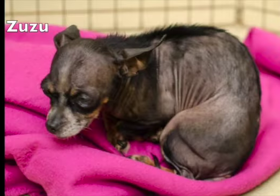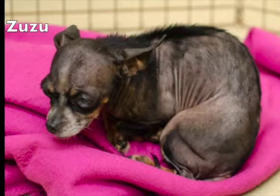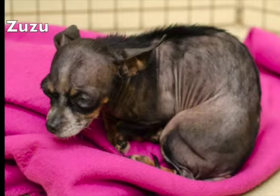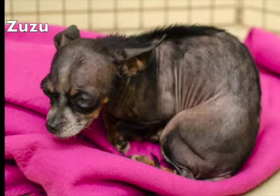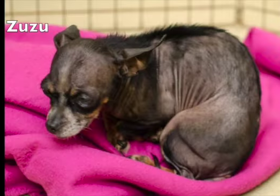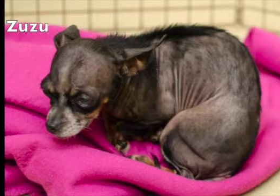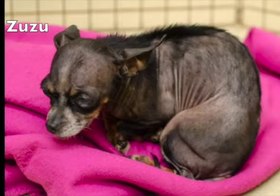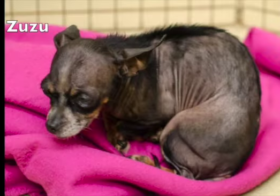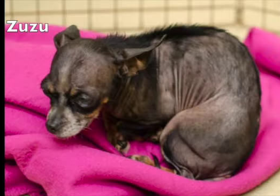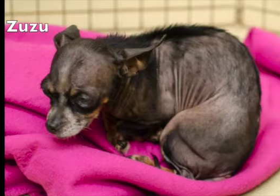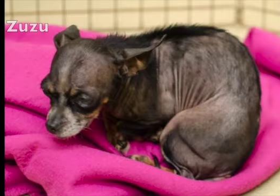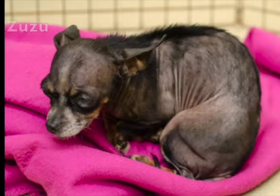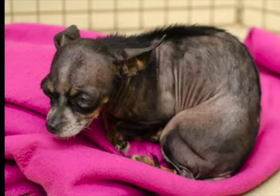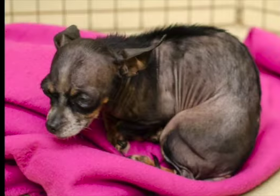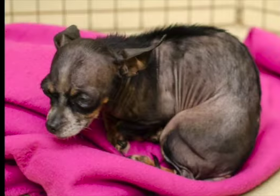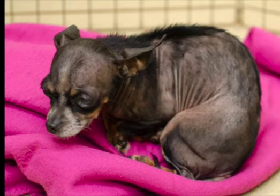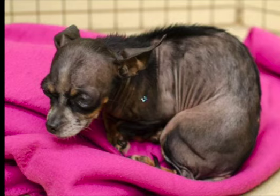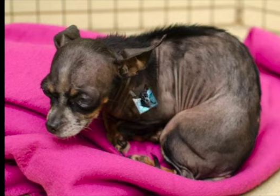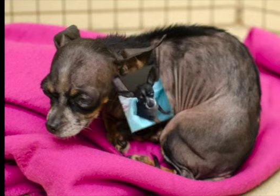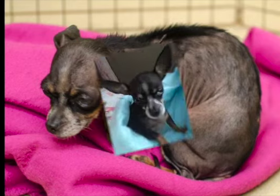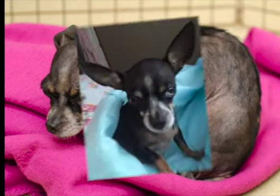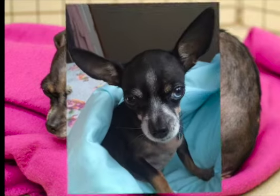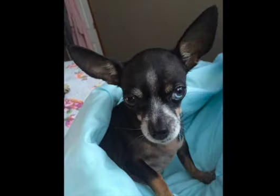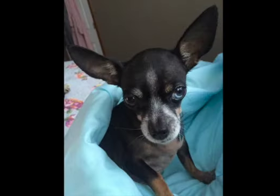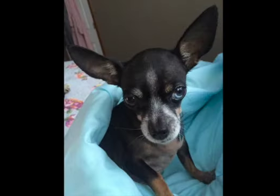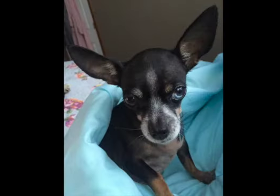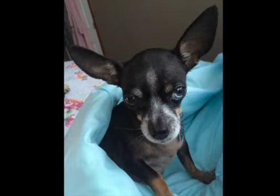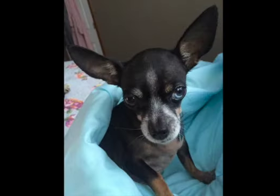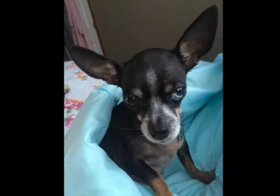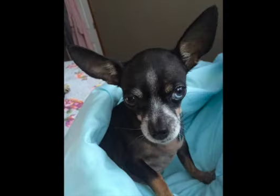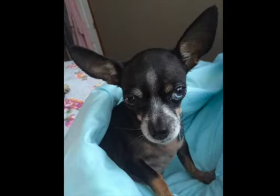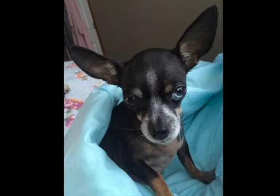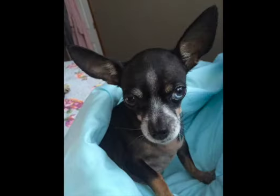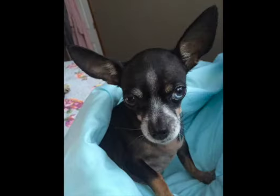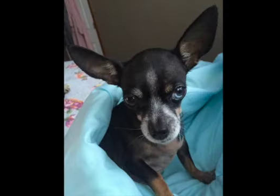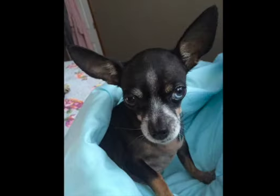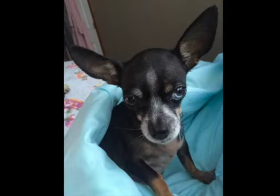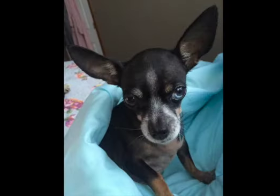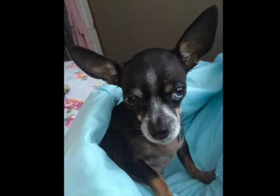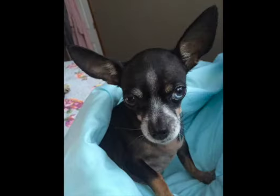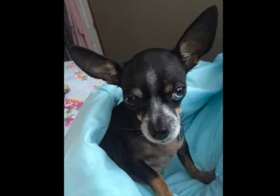Okay. I know. Hi.